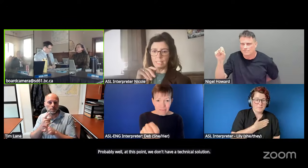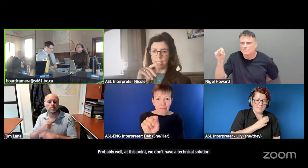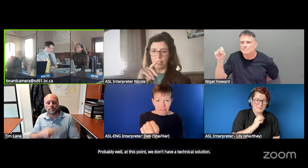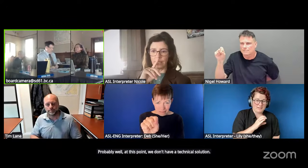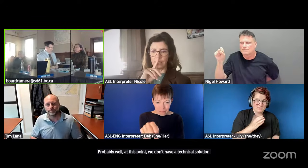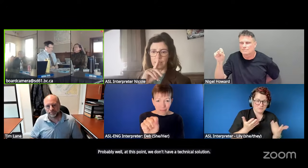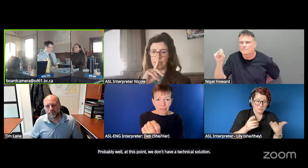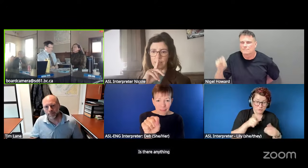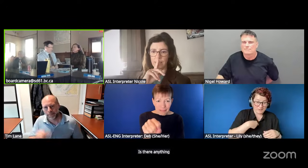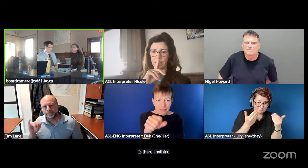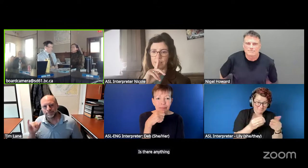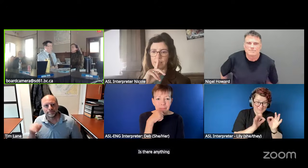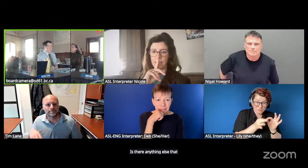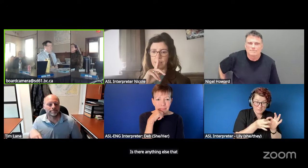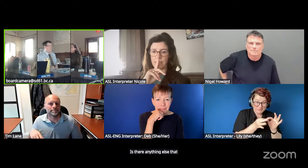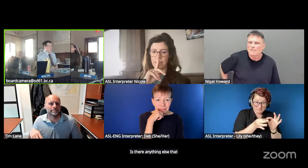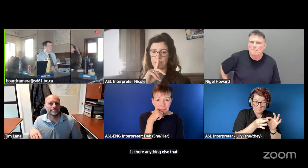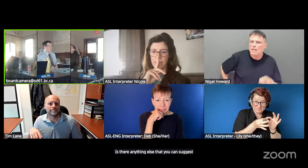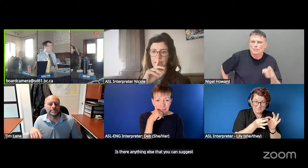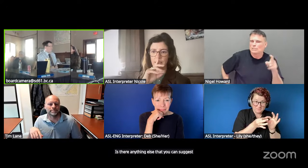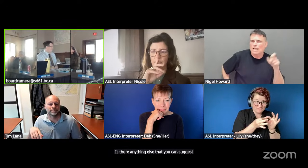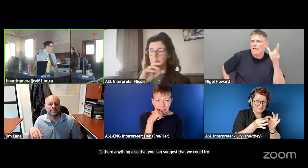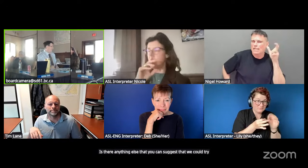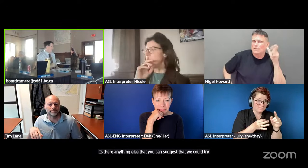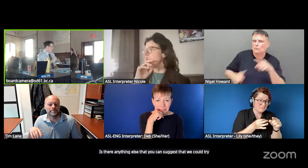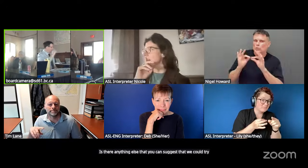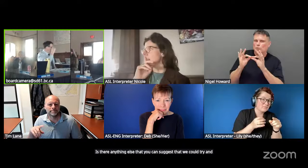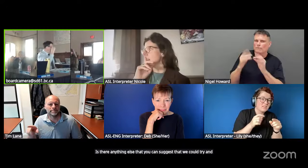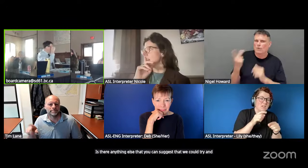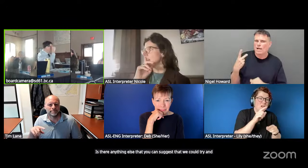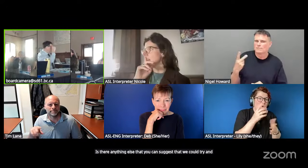there anything else that you can suggest that we could try?